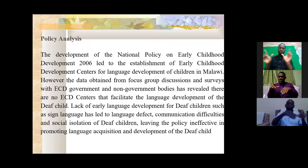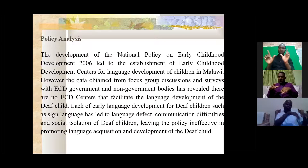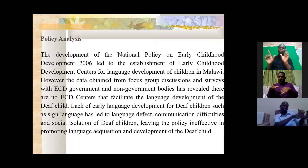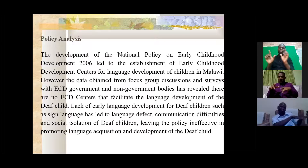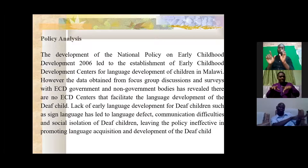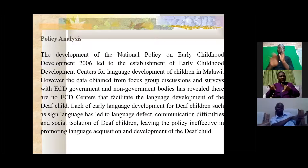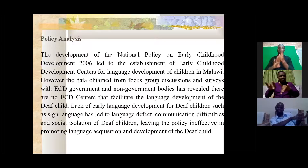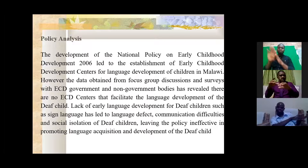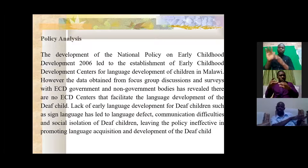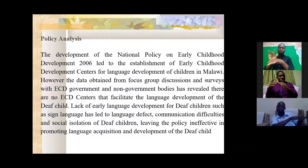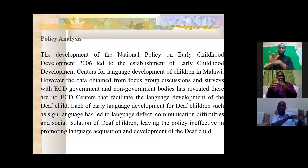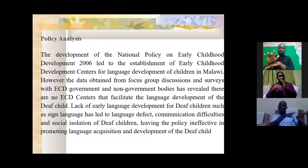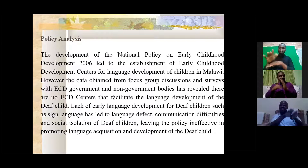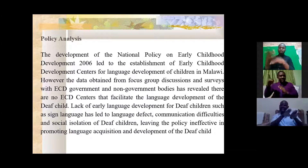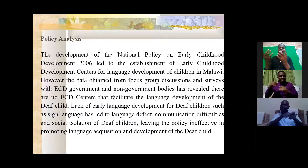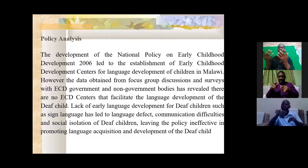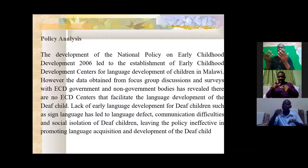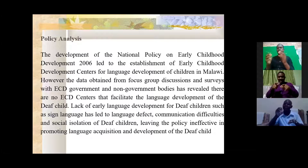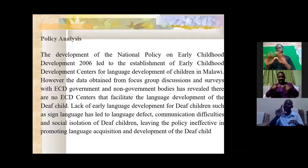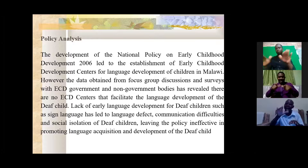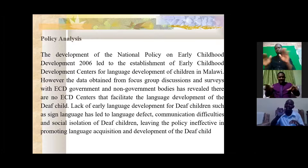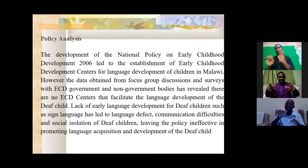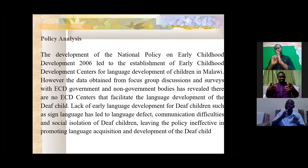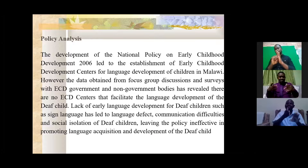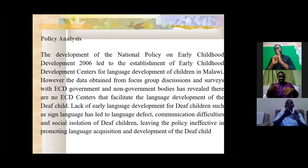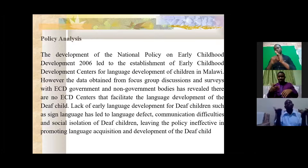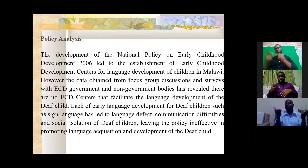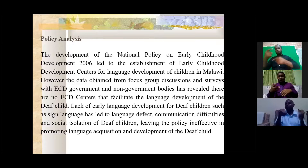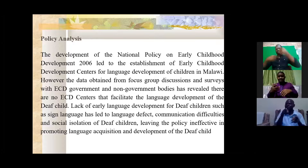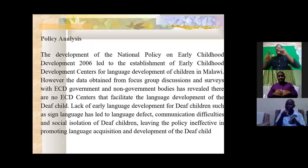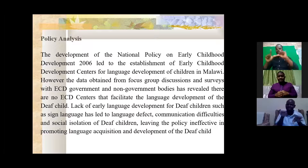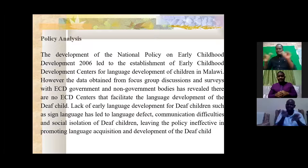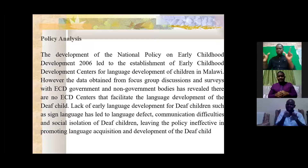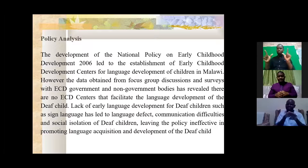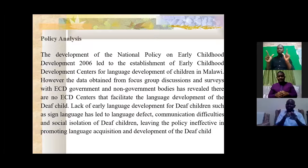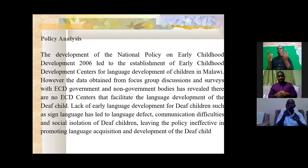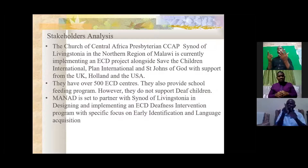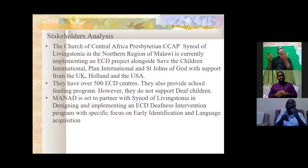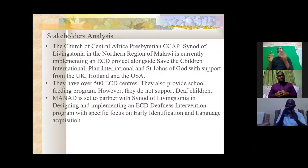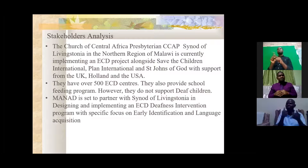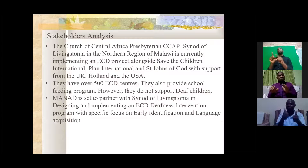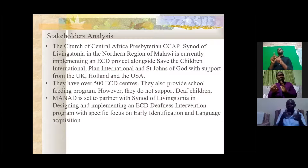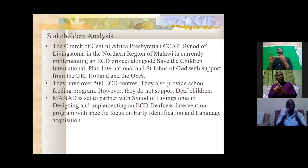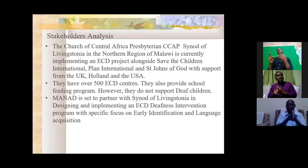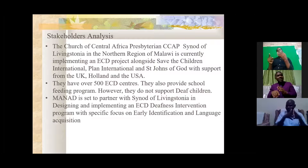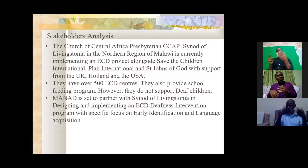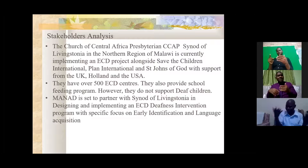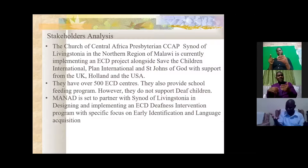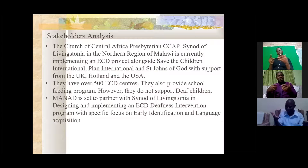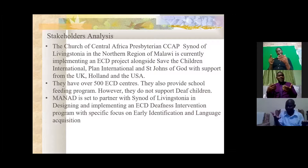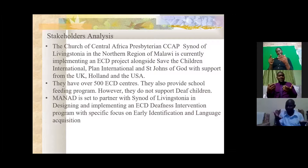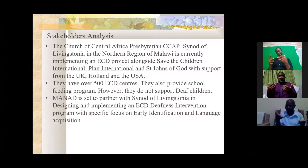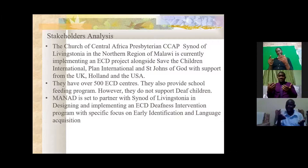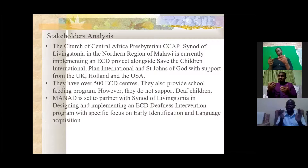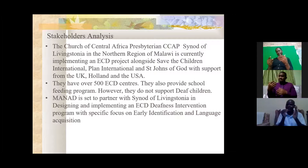for the children, such as sign language, has led to language defect.